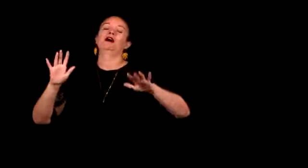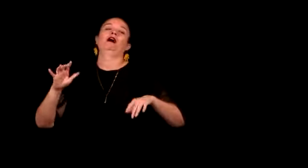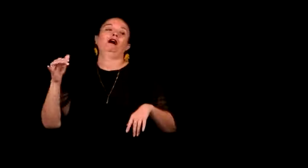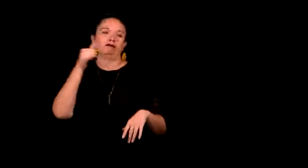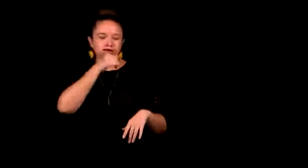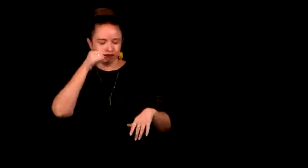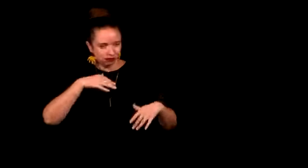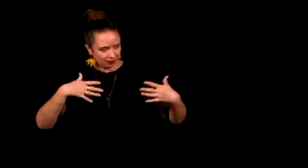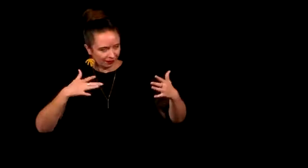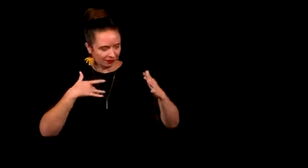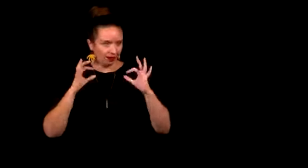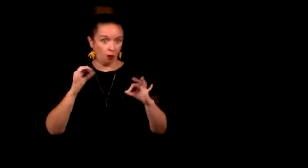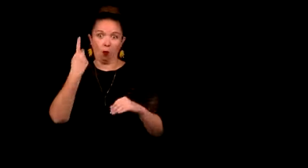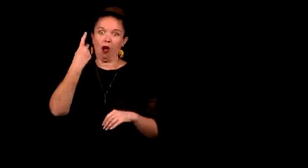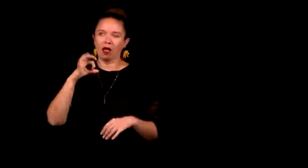have to make that 1 hour commute.